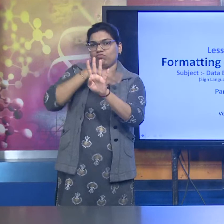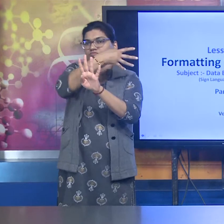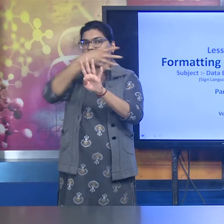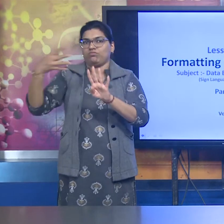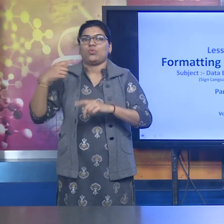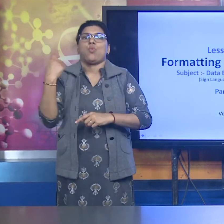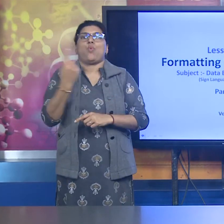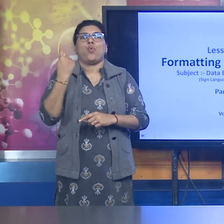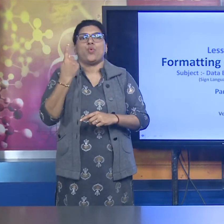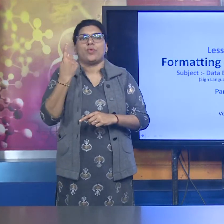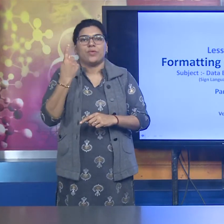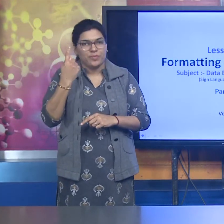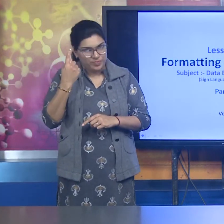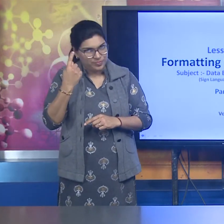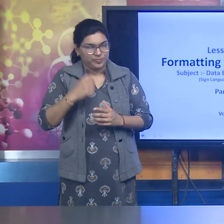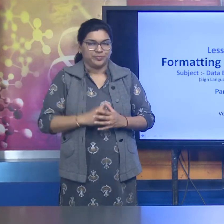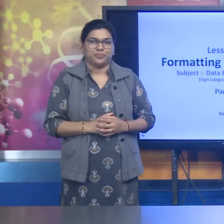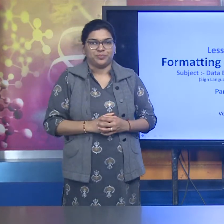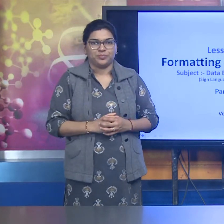the worksheet.